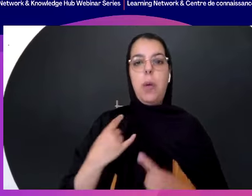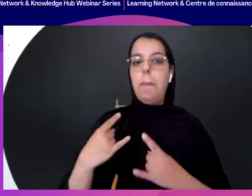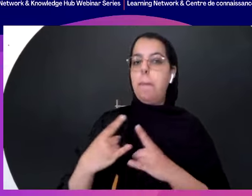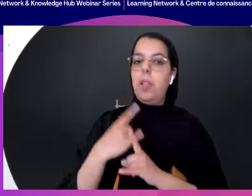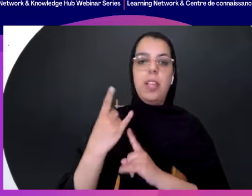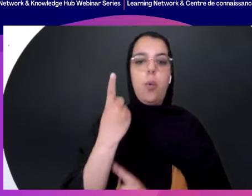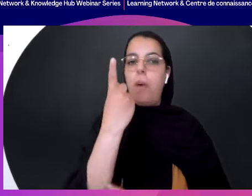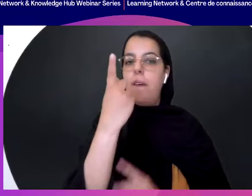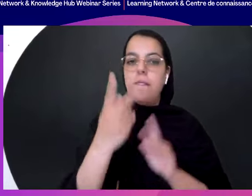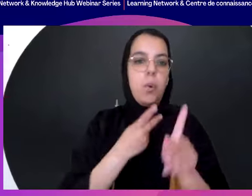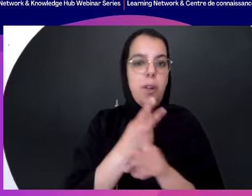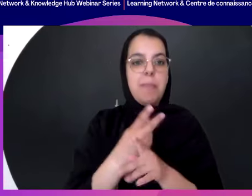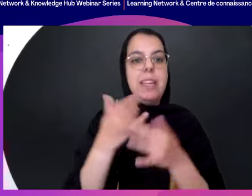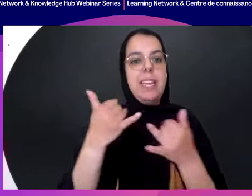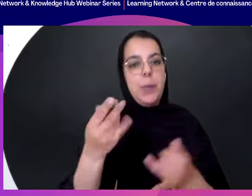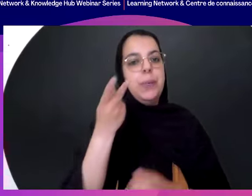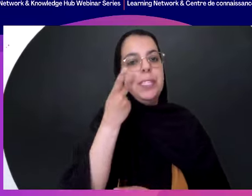Nation schools.